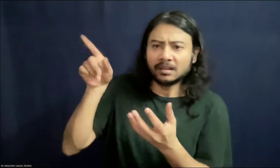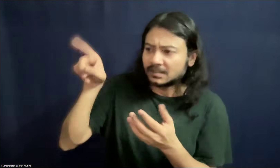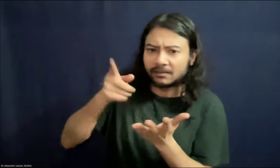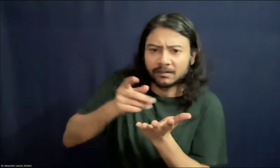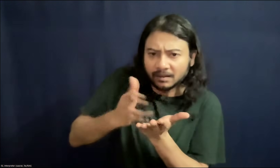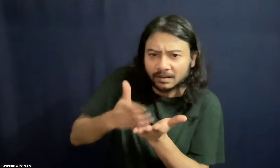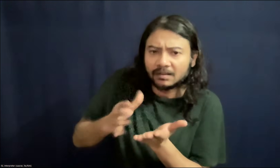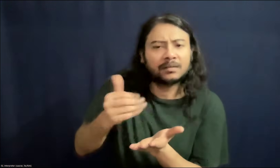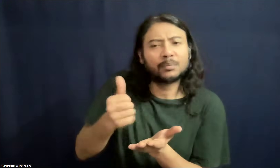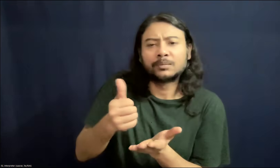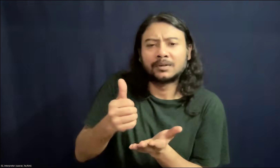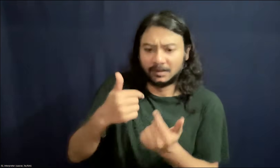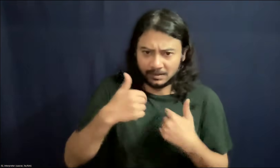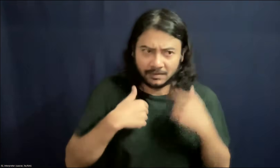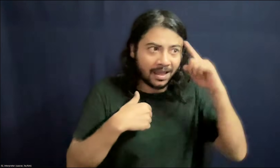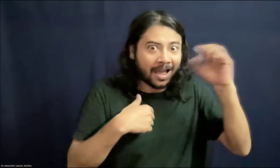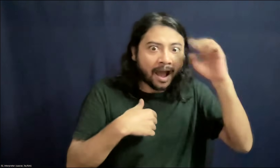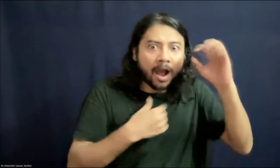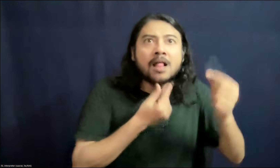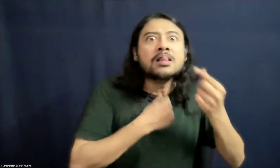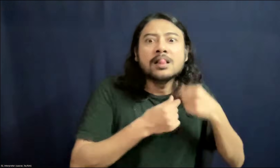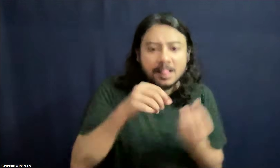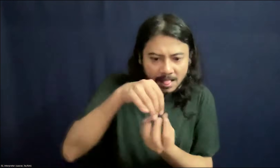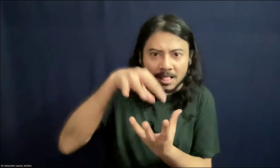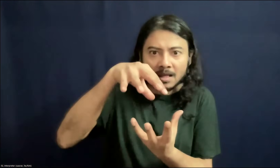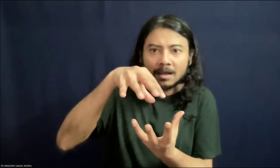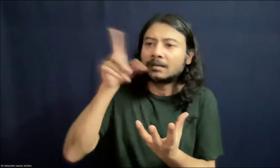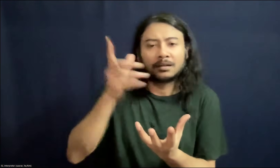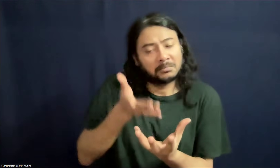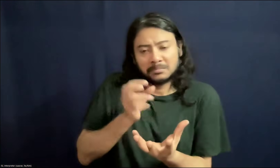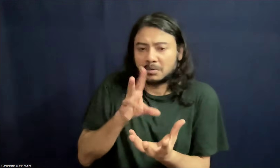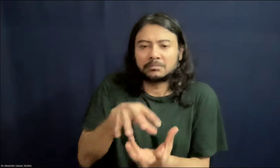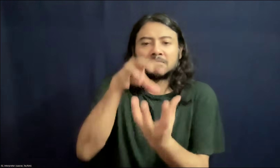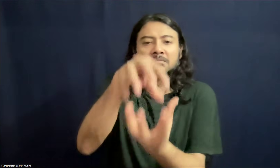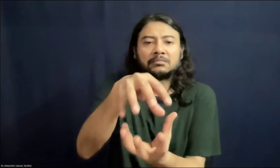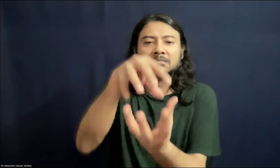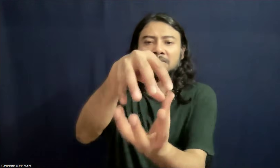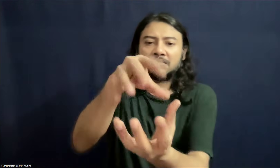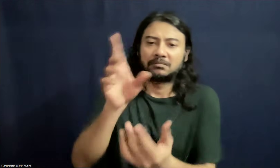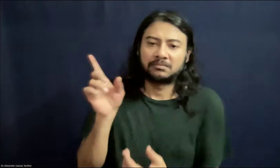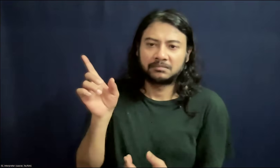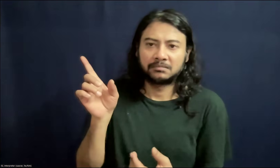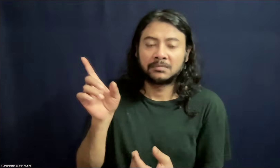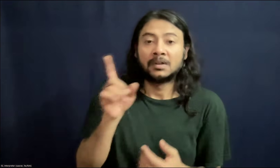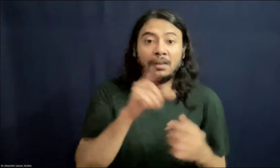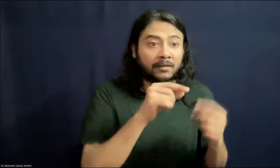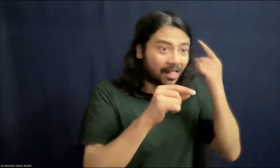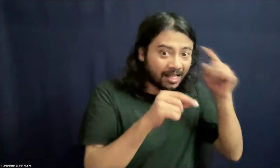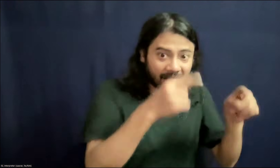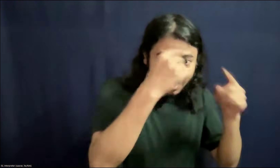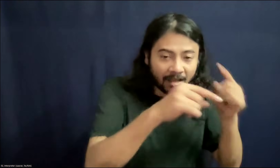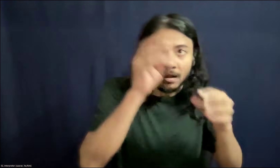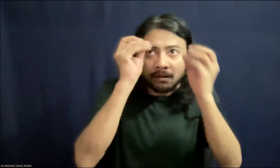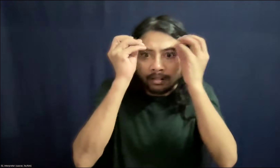He makes us understand things through knowledge. And he's also the writer of all the Vedic